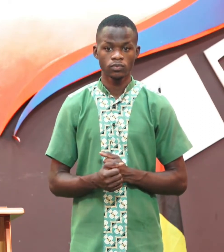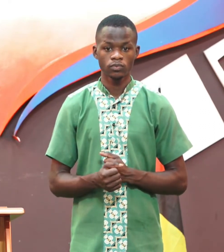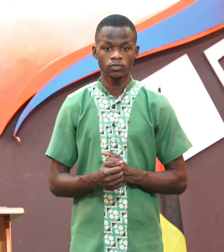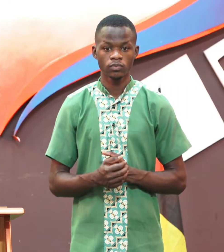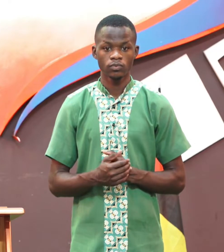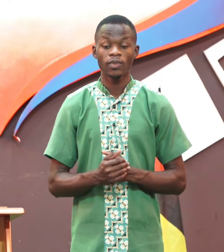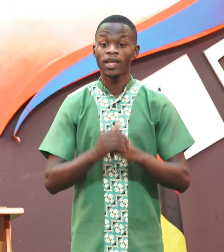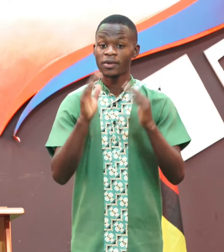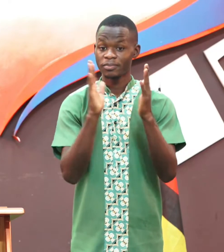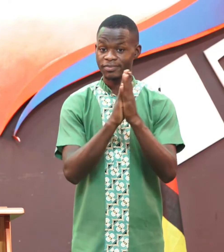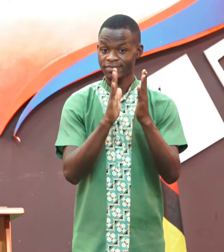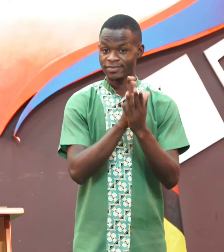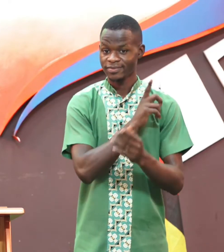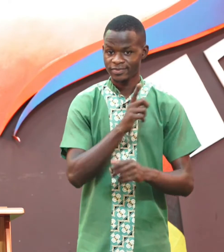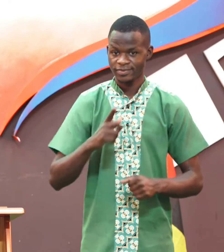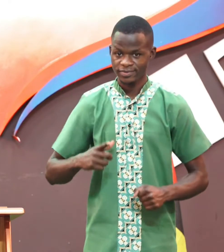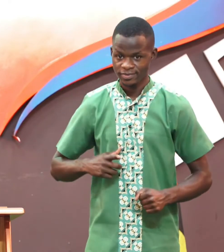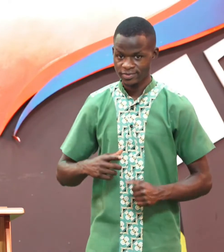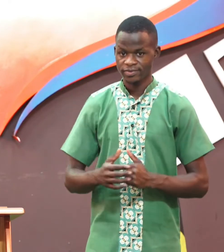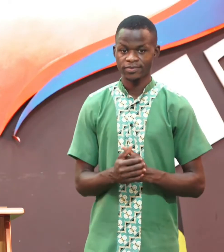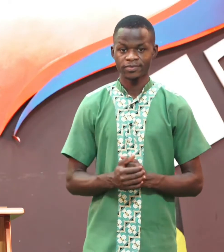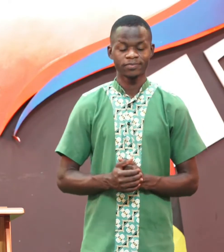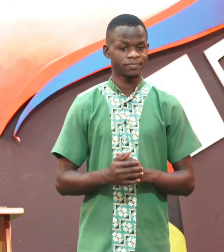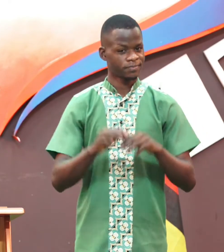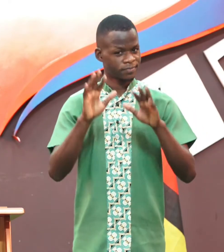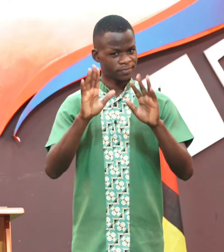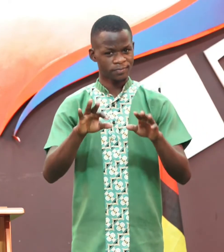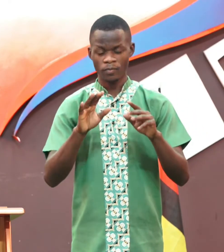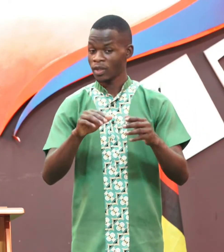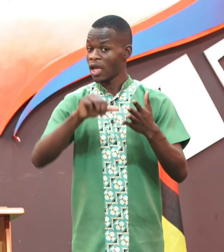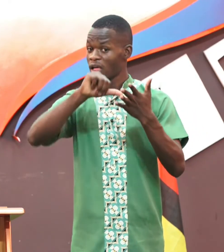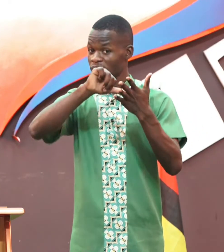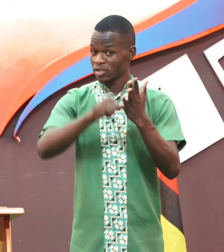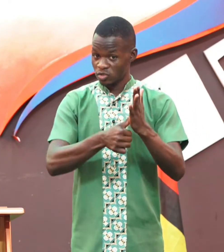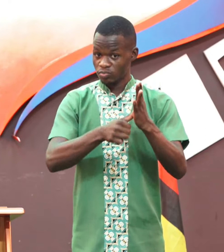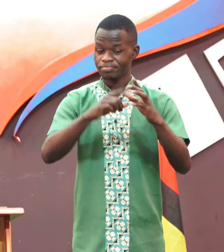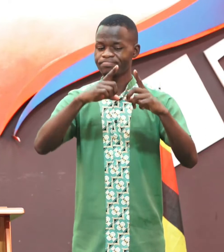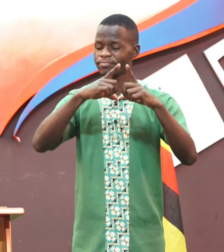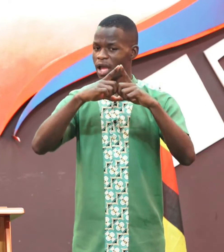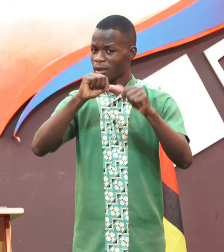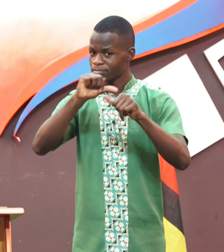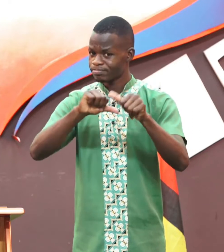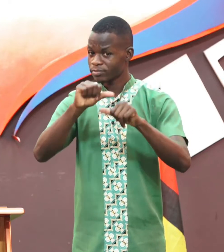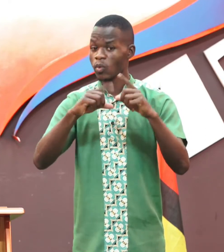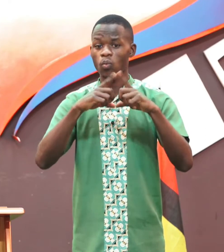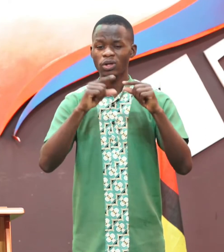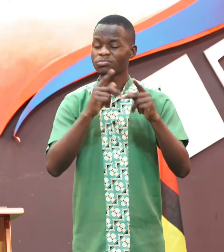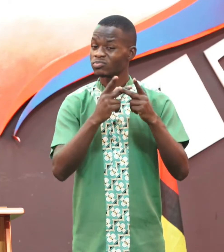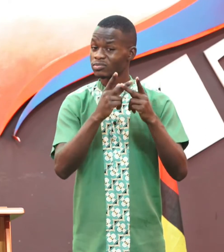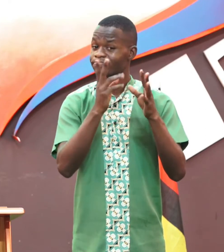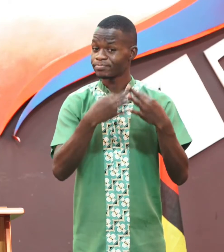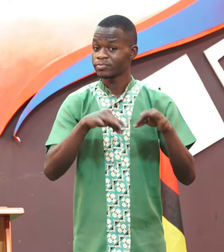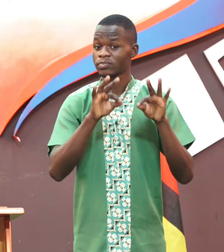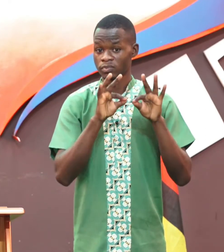byalwo. Mukama yeebazibwe. Amen. Bannange, ensonga y'ebigambo nsonga nkulu nnyo. The matter, the issue about words is a